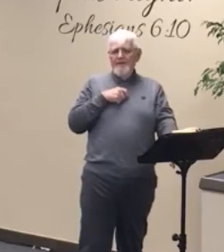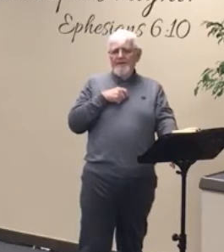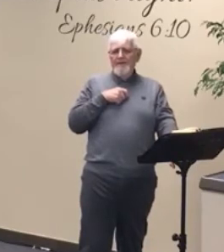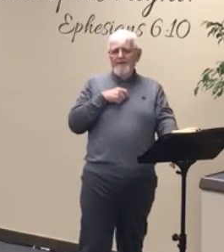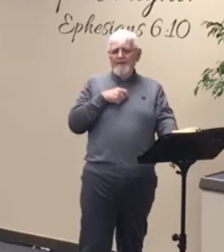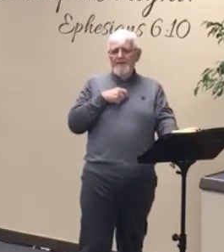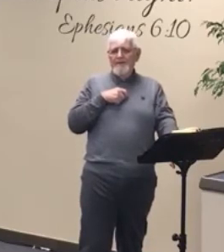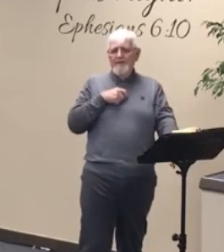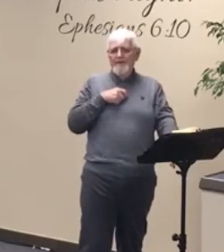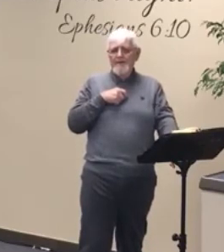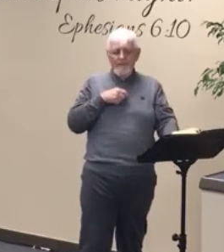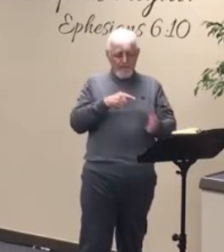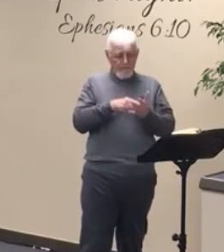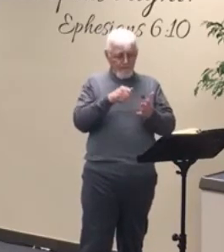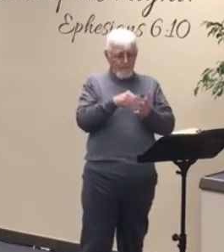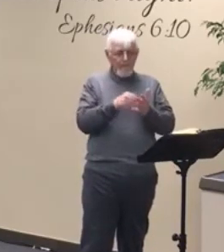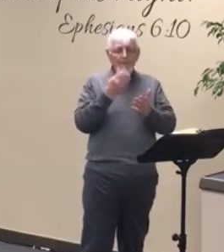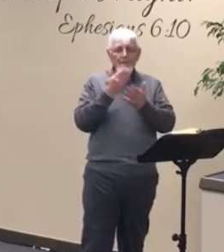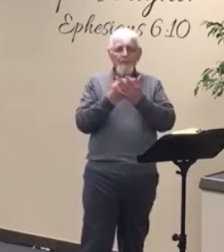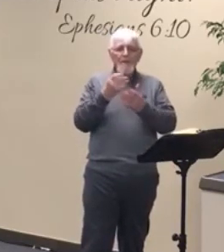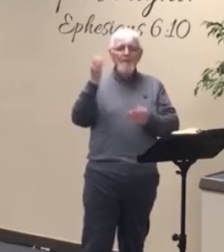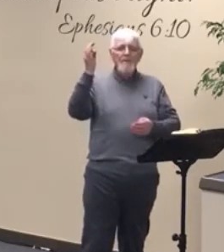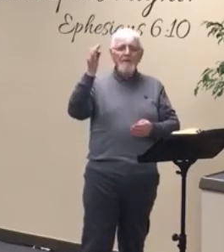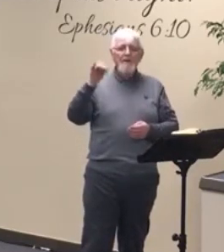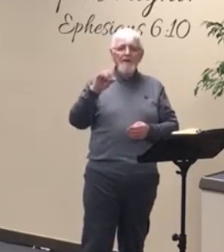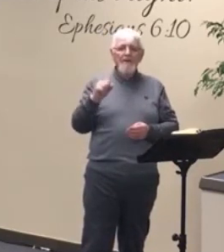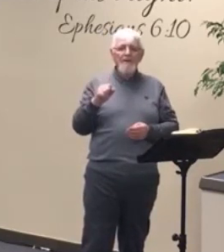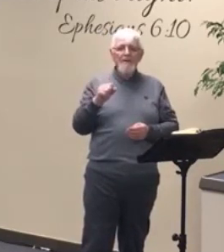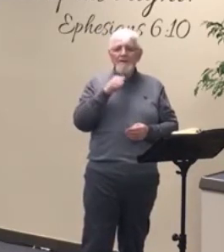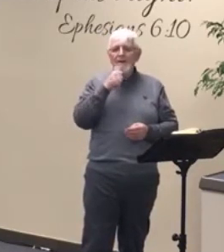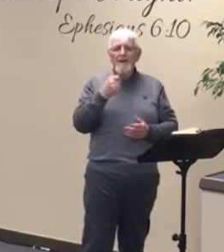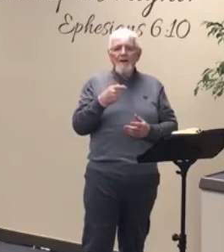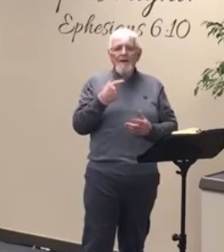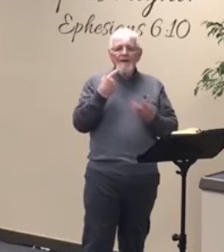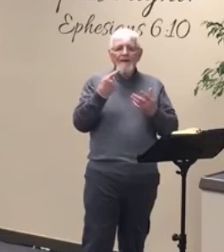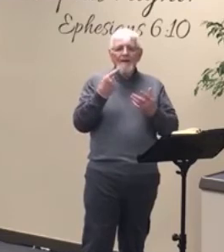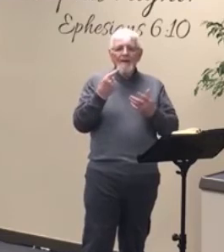The mark of a good preacher isn't what he says, it's what he won't say.